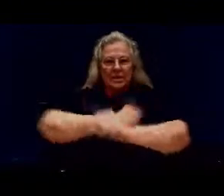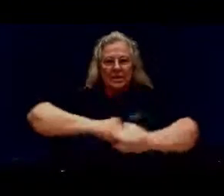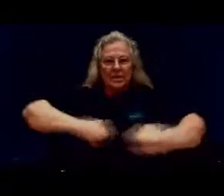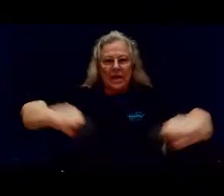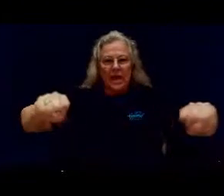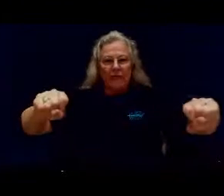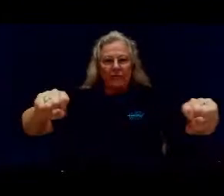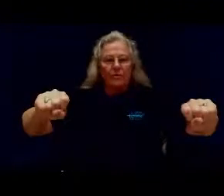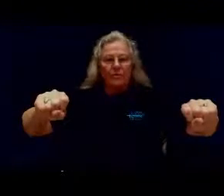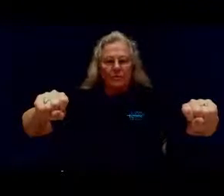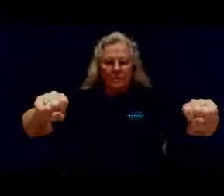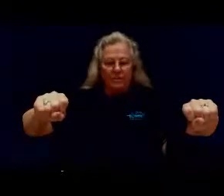Safe.